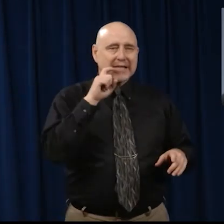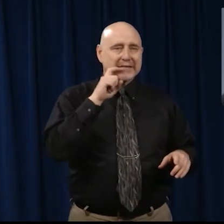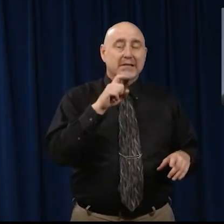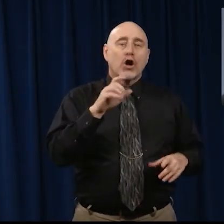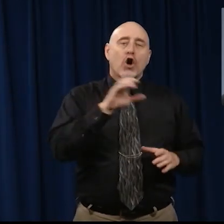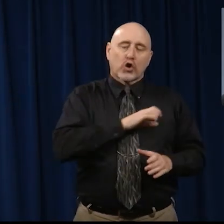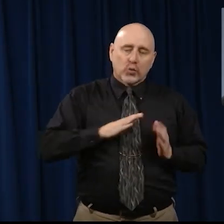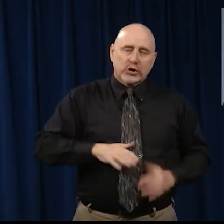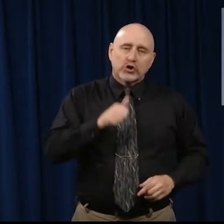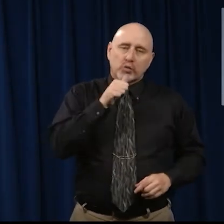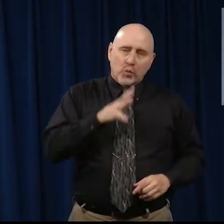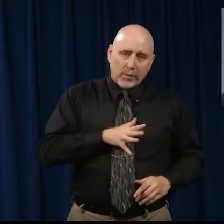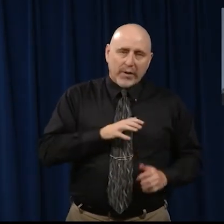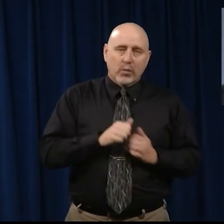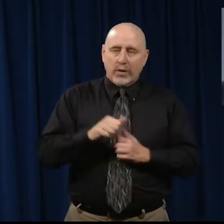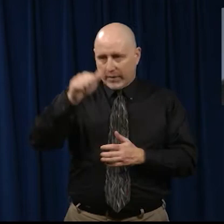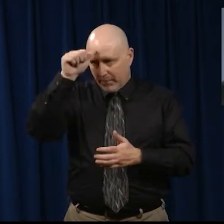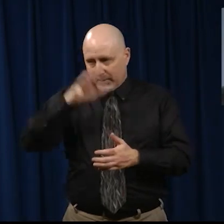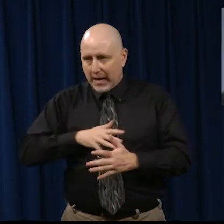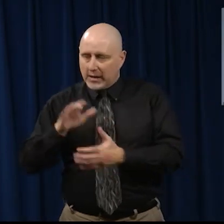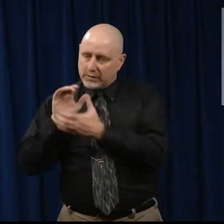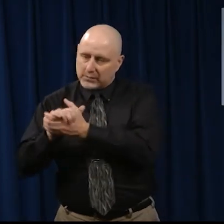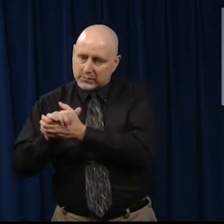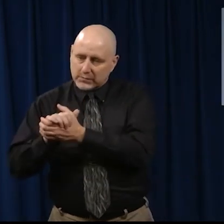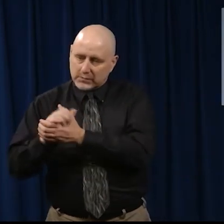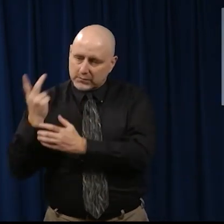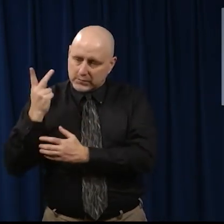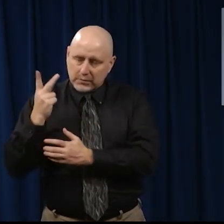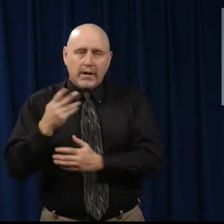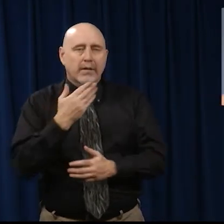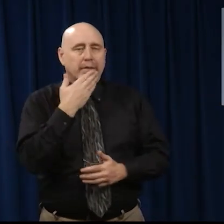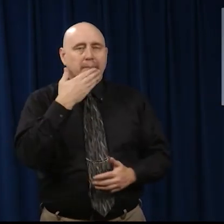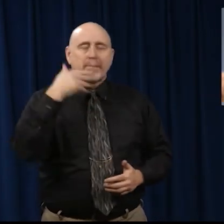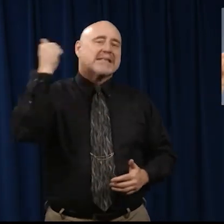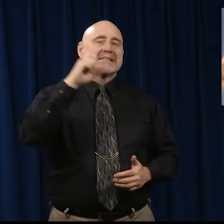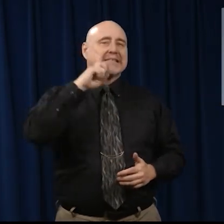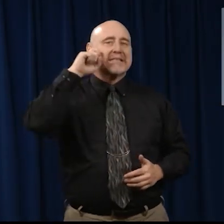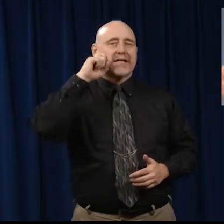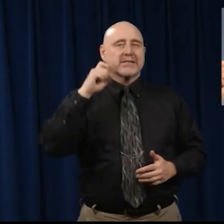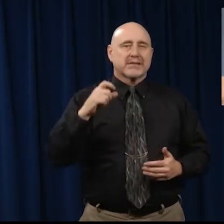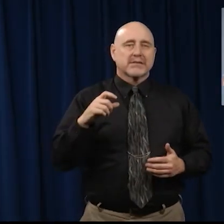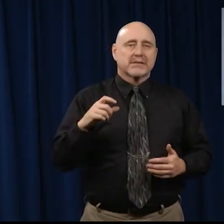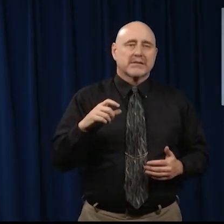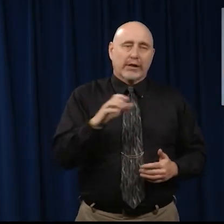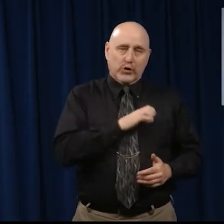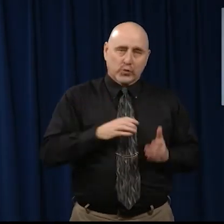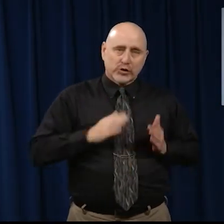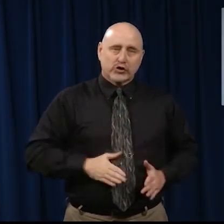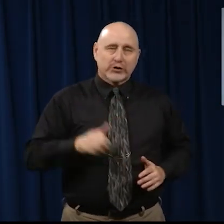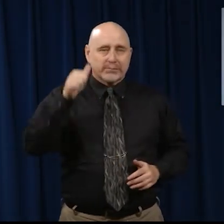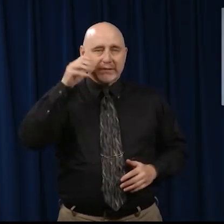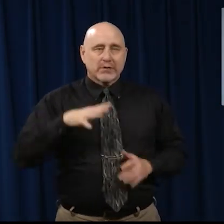is? Christian women in a monogamous relationship are the ones who are having the best sex, and Christian